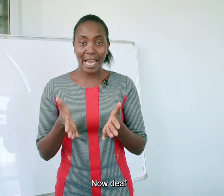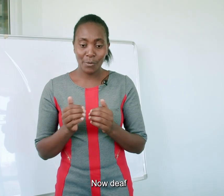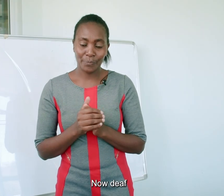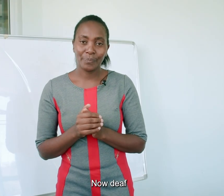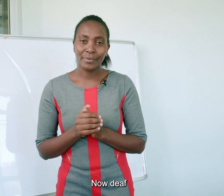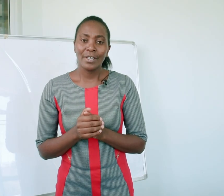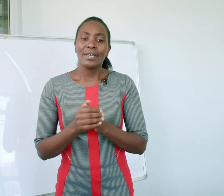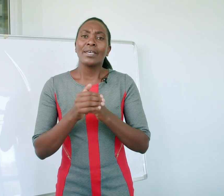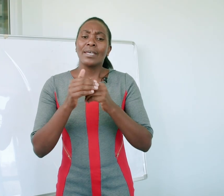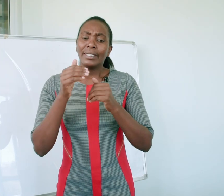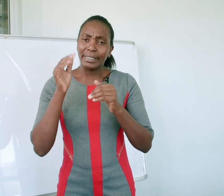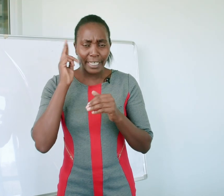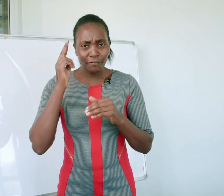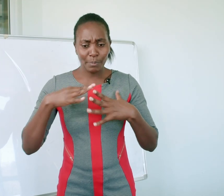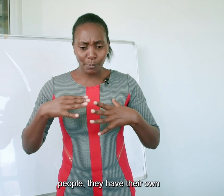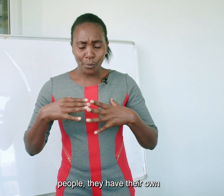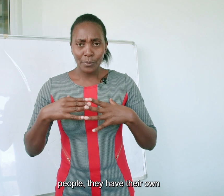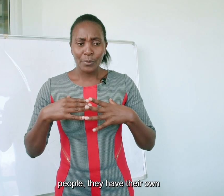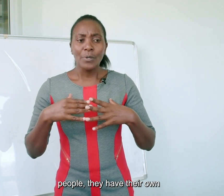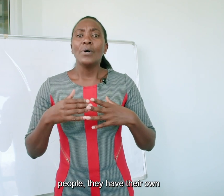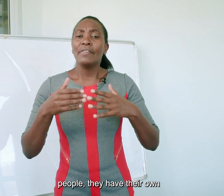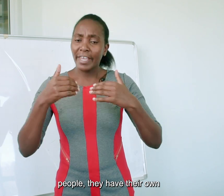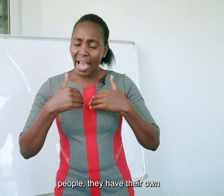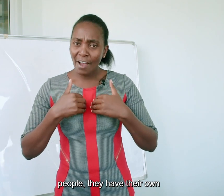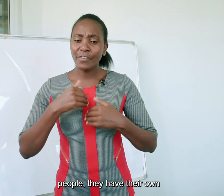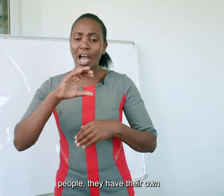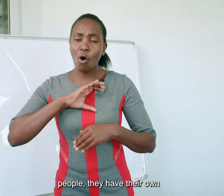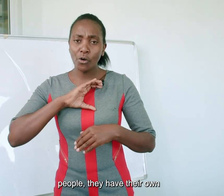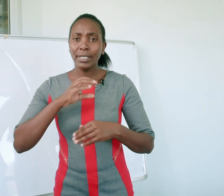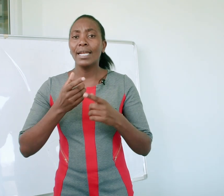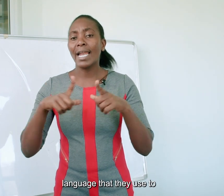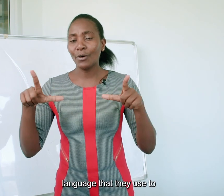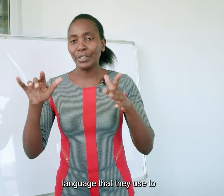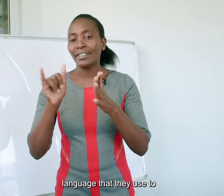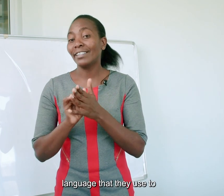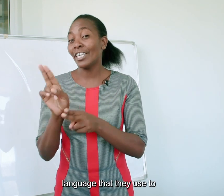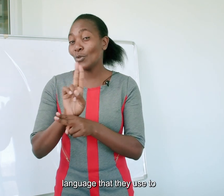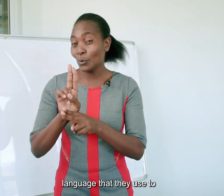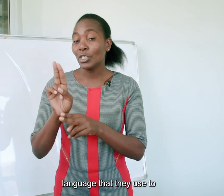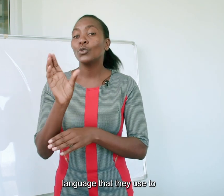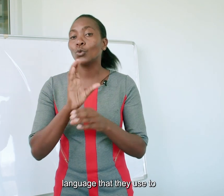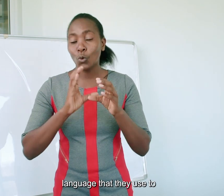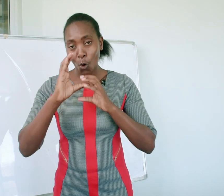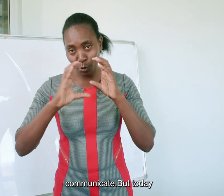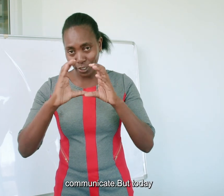Now, deaf people, they have their own language that they use to